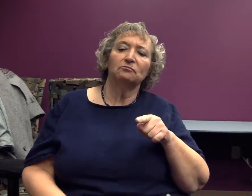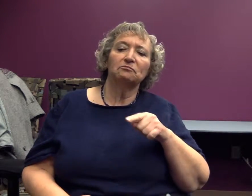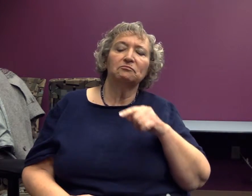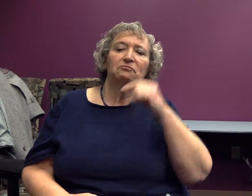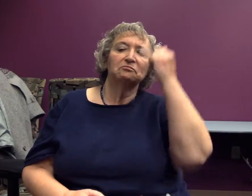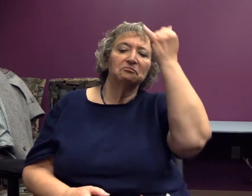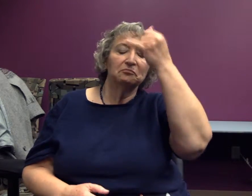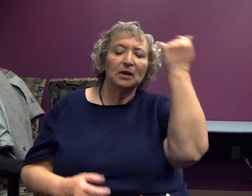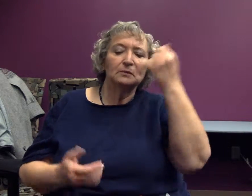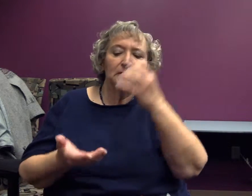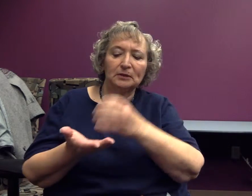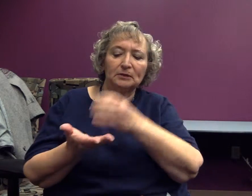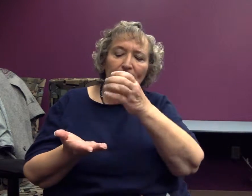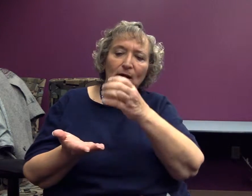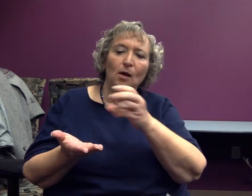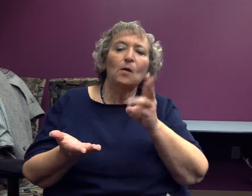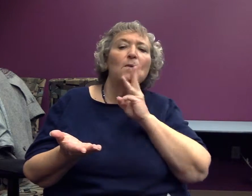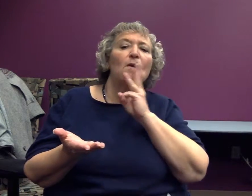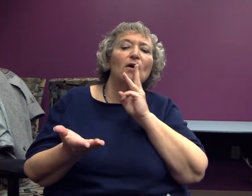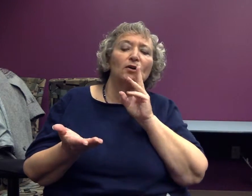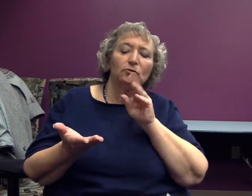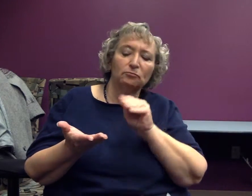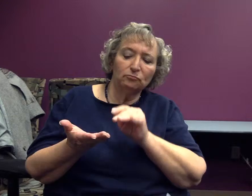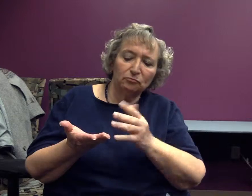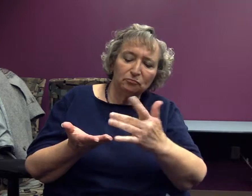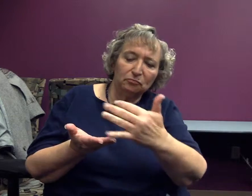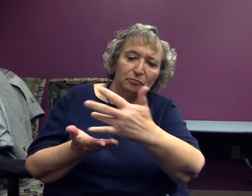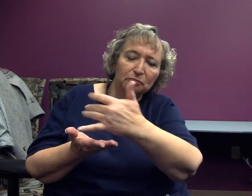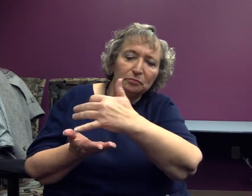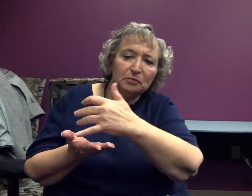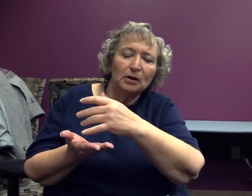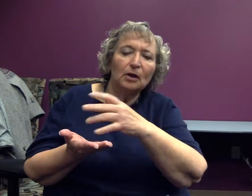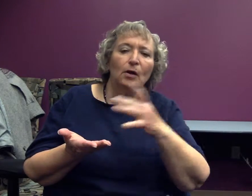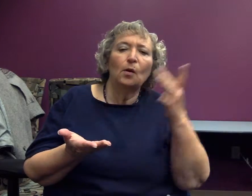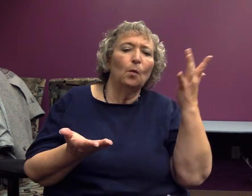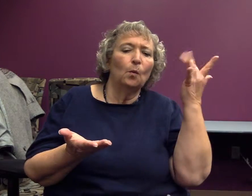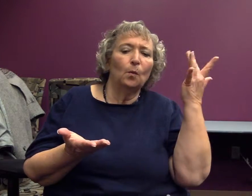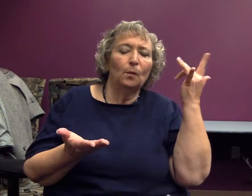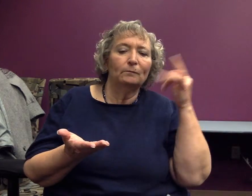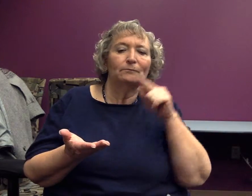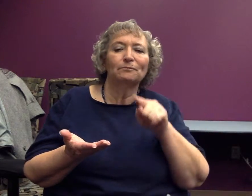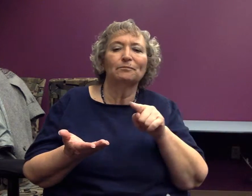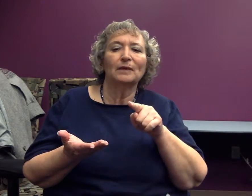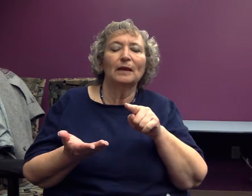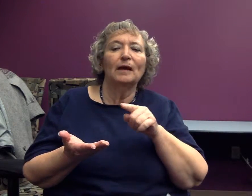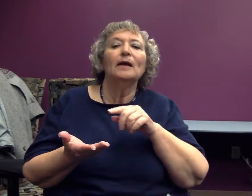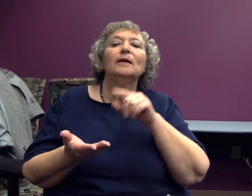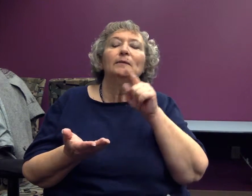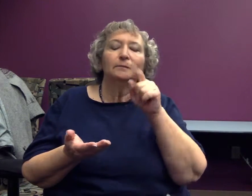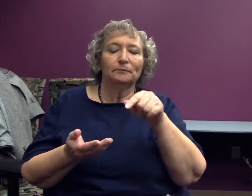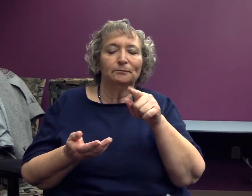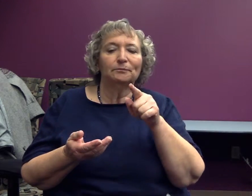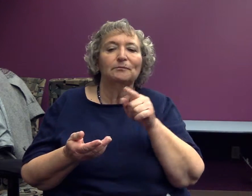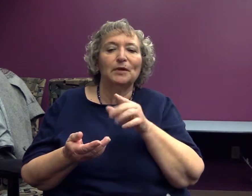Because it's cooler. What's that do to the air around the Pepsi can? It cools it, and the water vapor in that air around the Pepsi